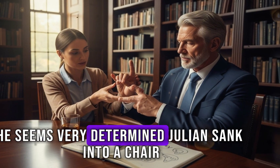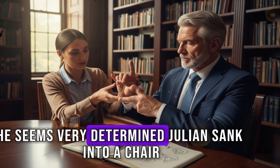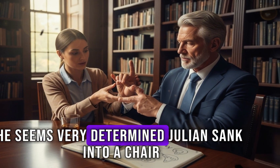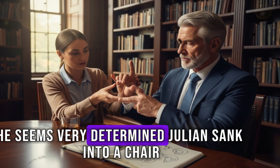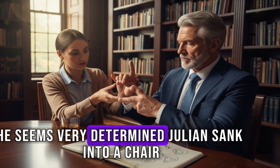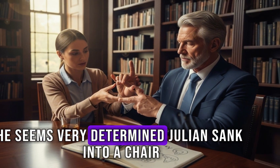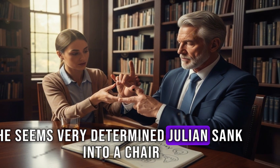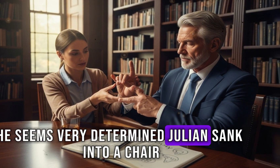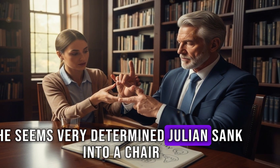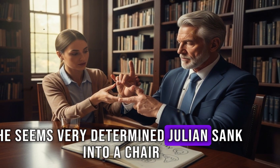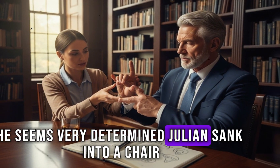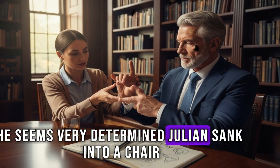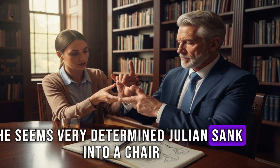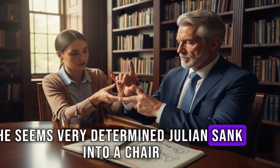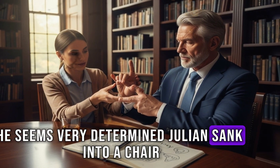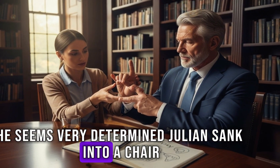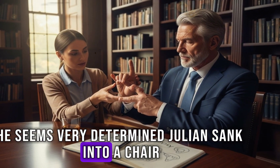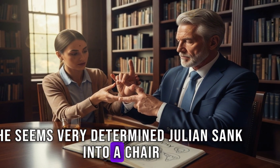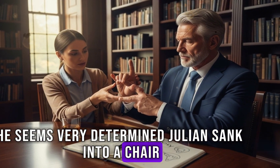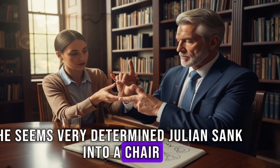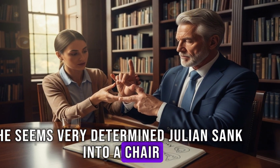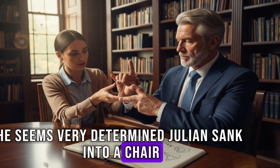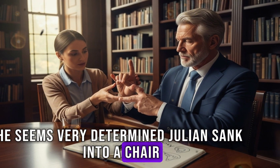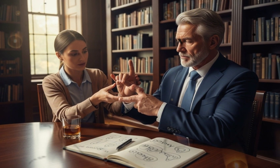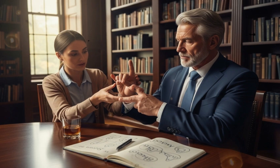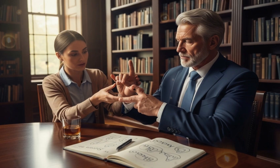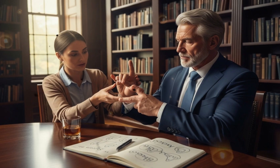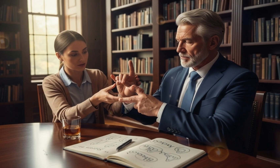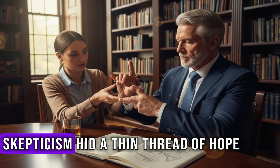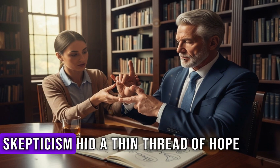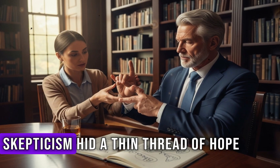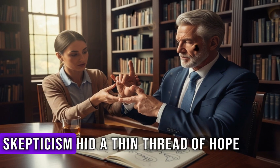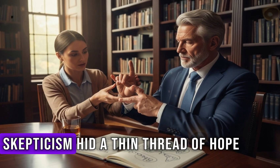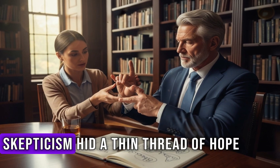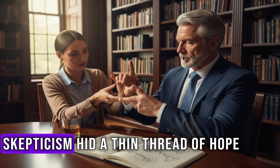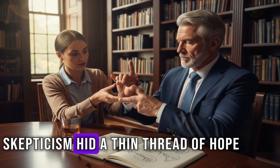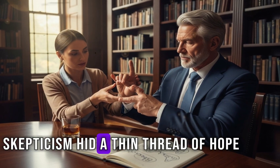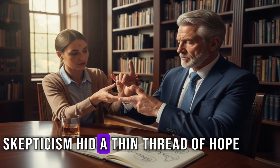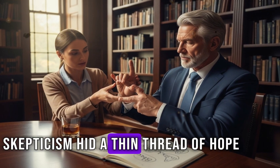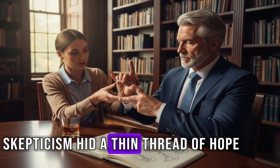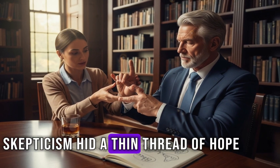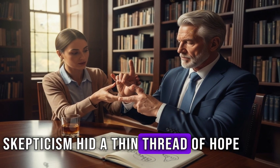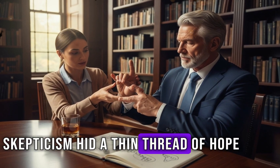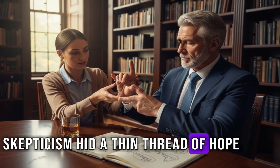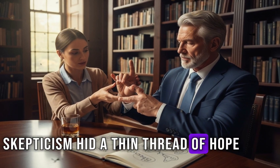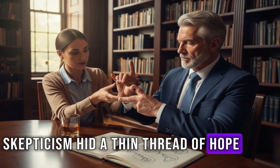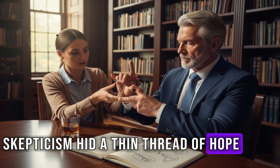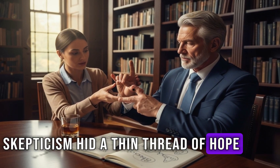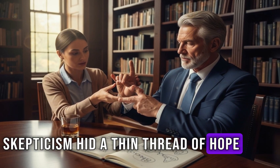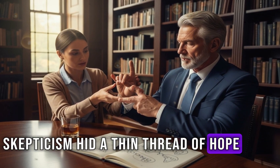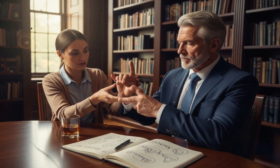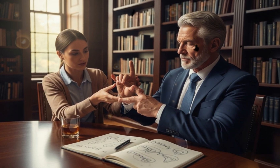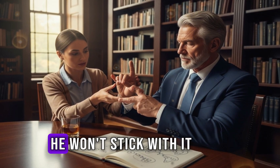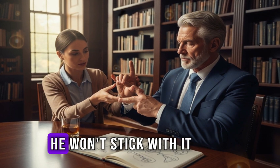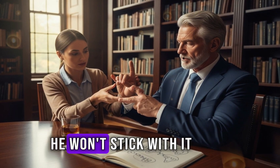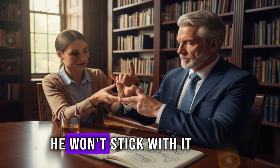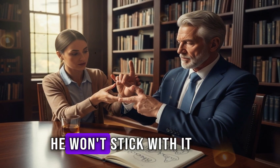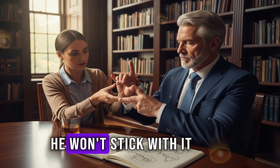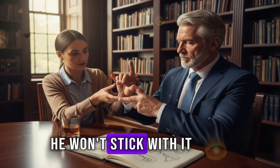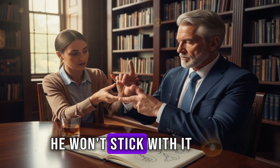determined. Julian sank into a chair. Skepticism hid a thin thread of hope. He won't stick with